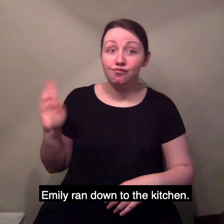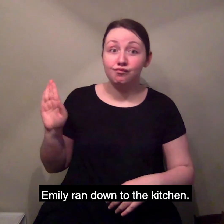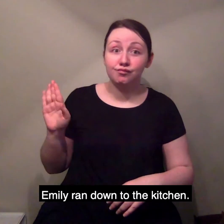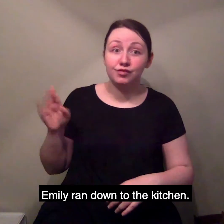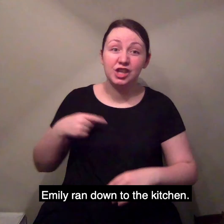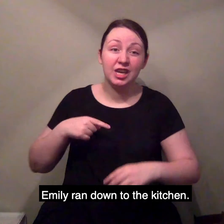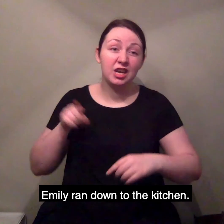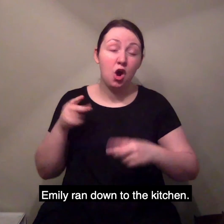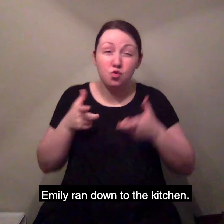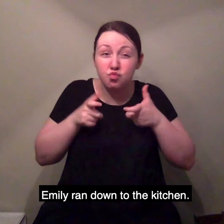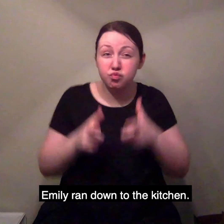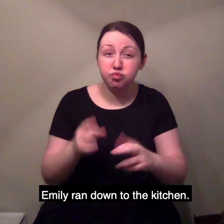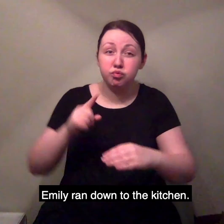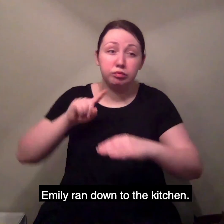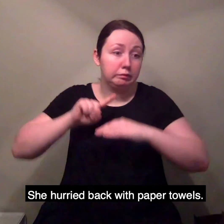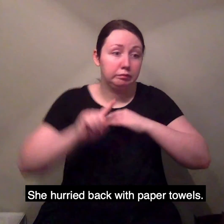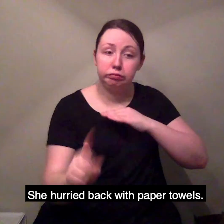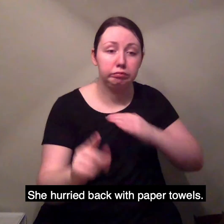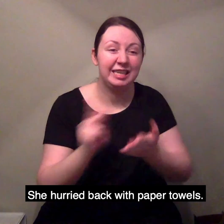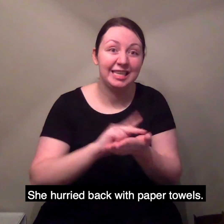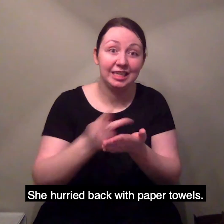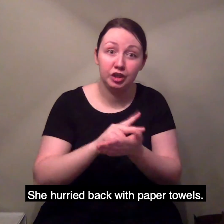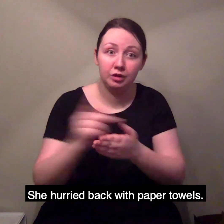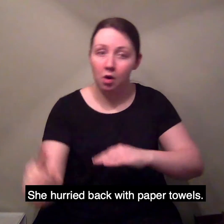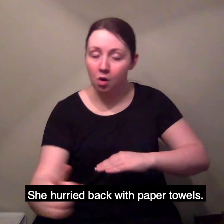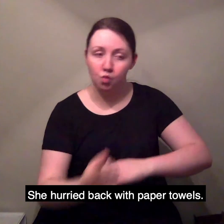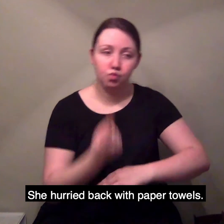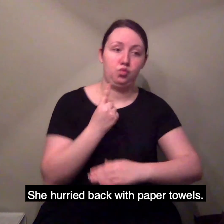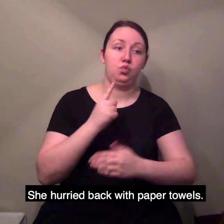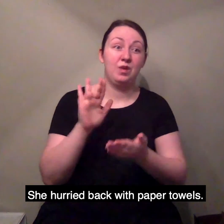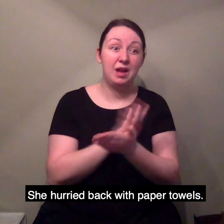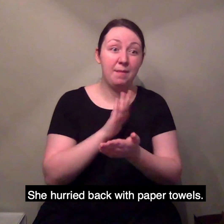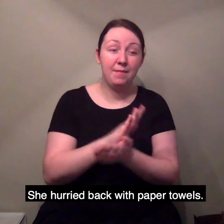Emily ran down to the kitchen. She hurried back with paper towels.